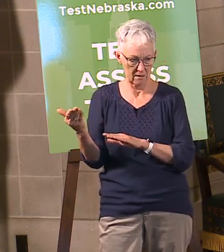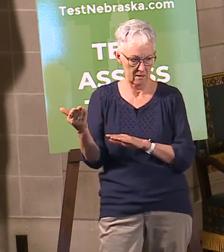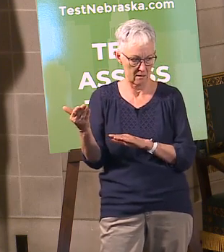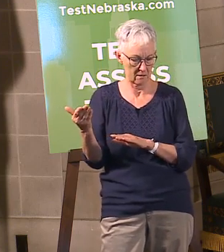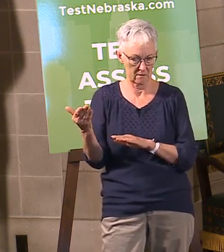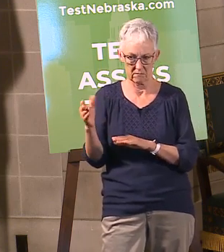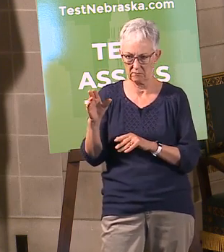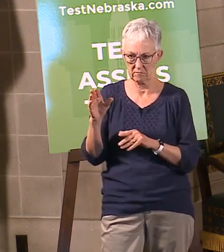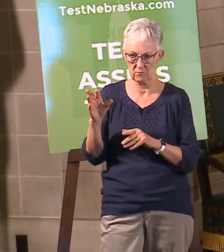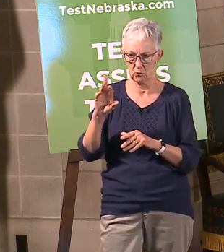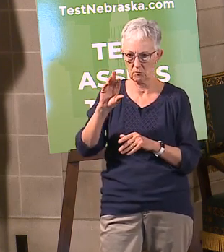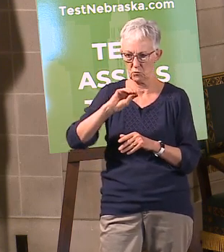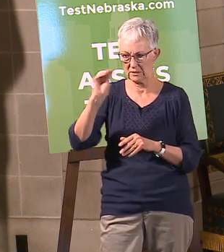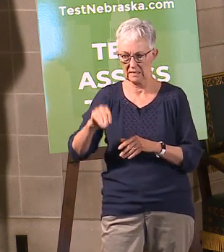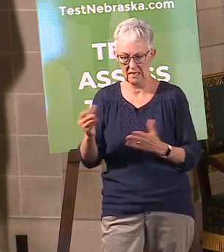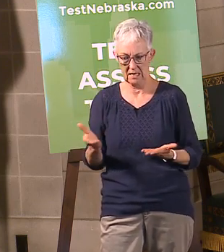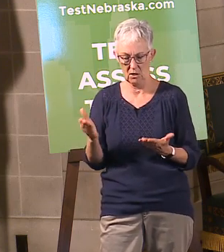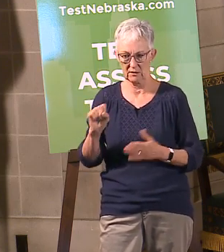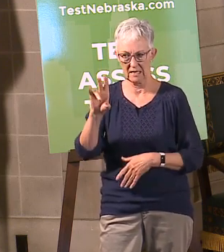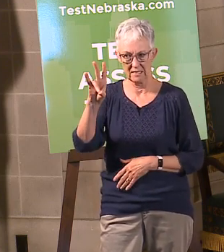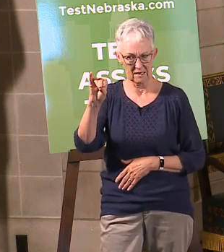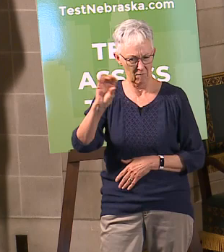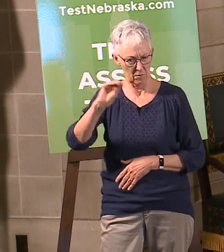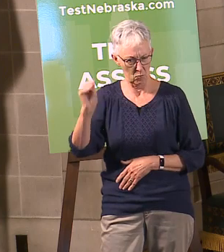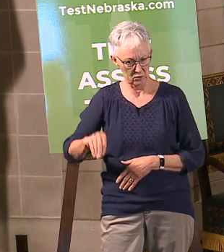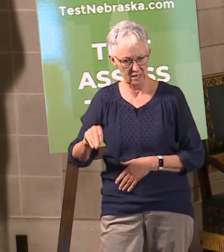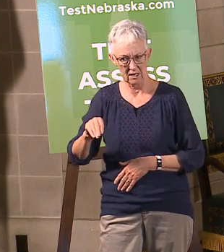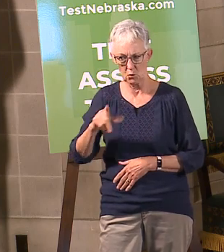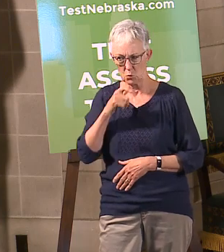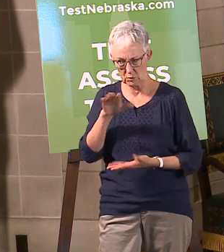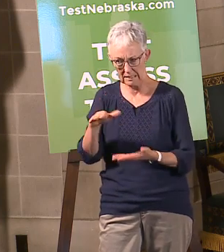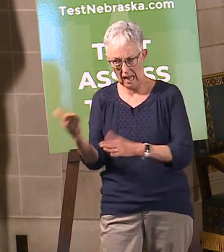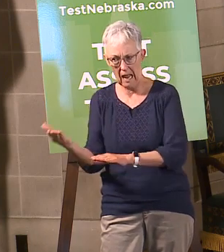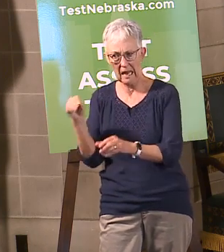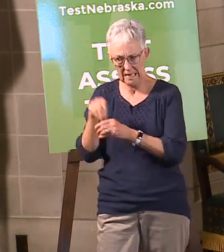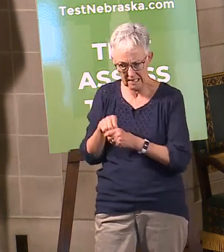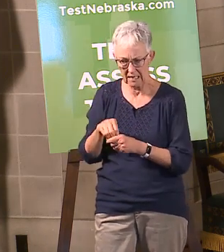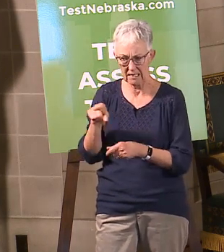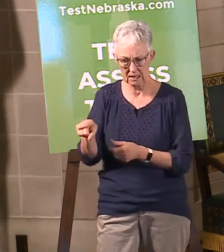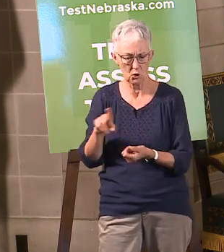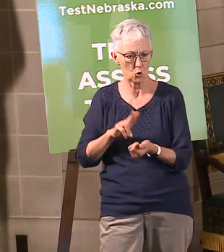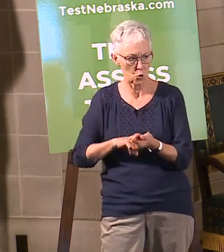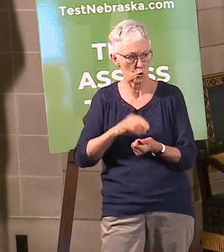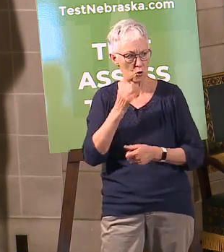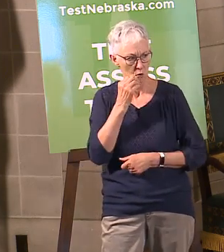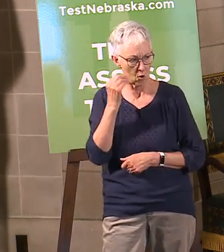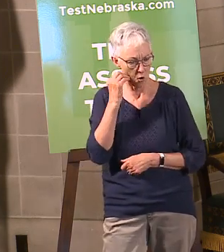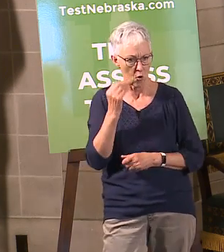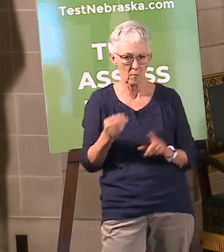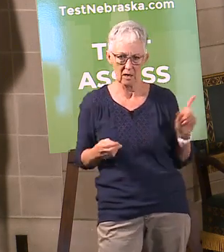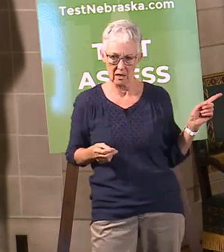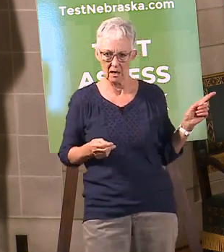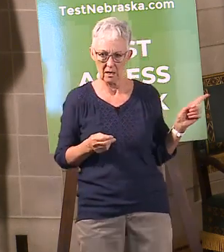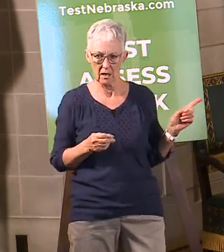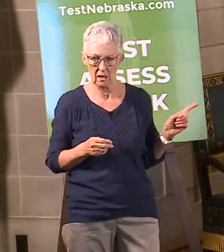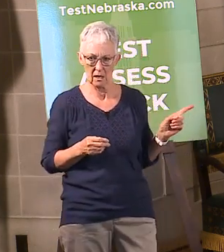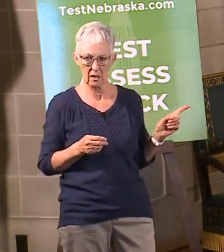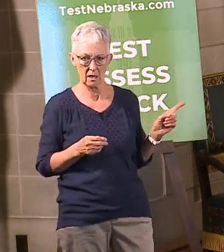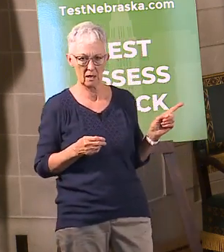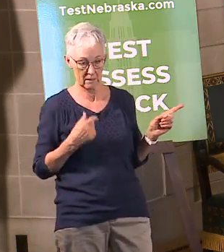is about 70%. How families are supposed to have faith in Nebraska's long-term care facilities. And this is one of the reasons why, again, we're working with